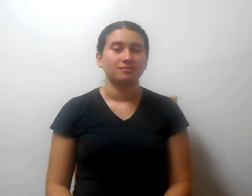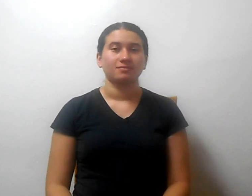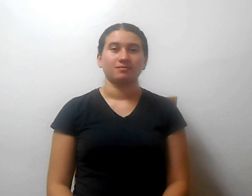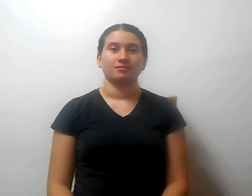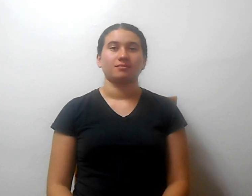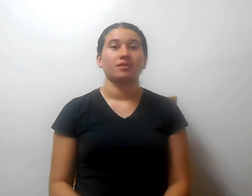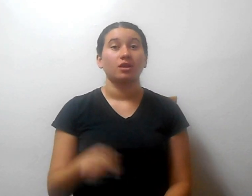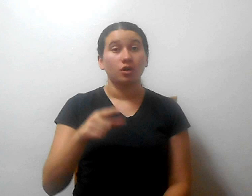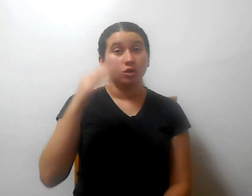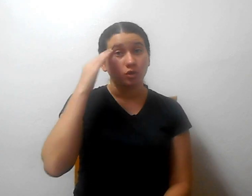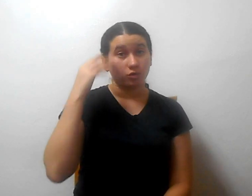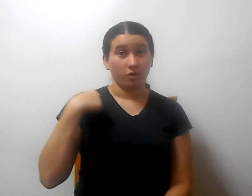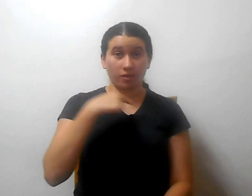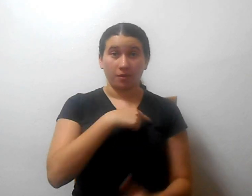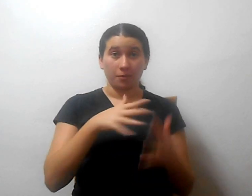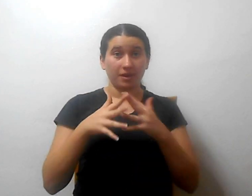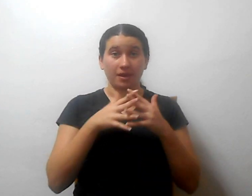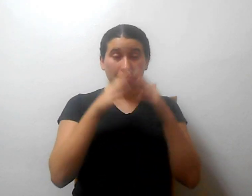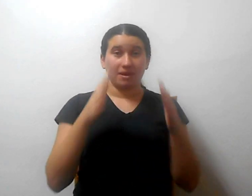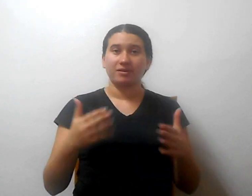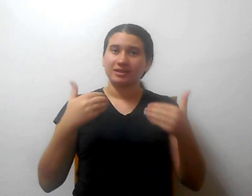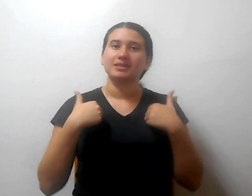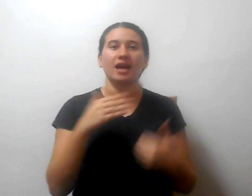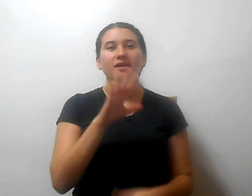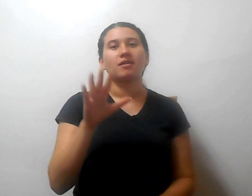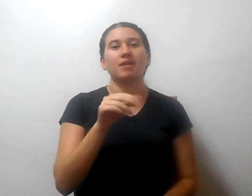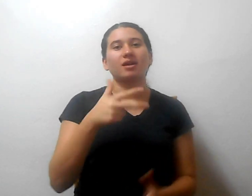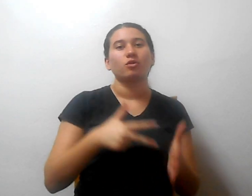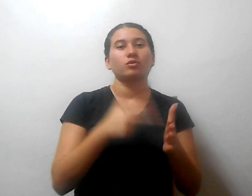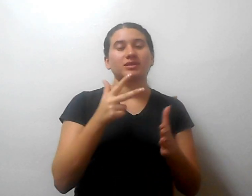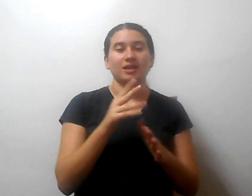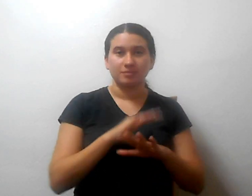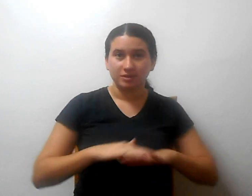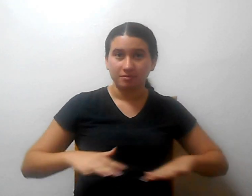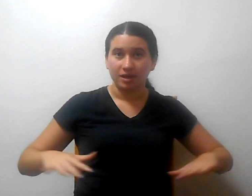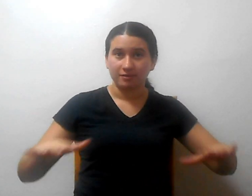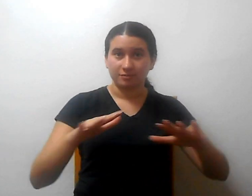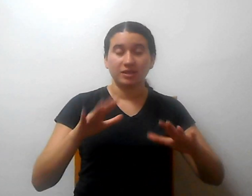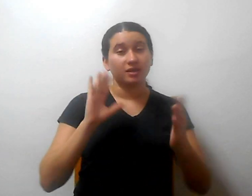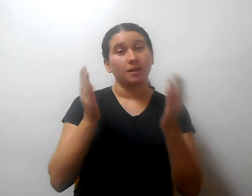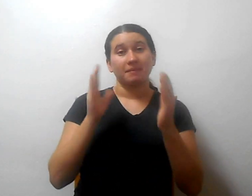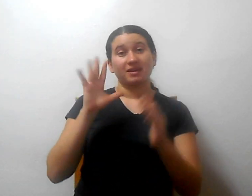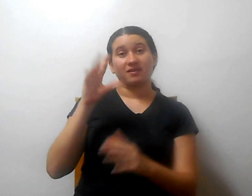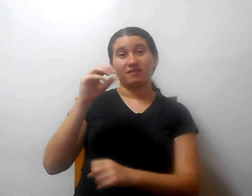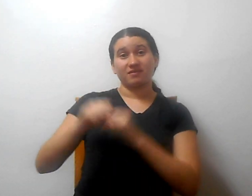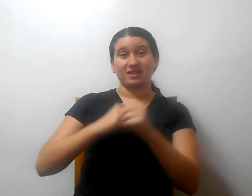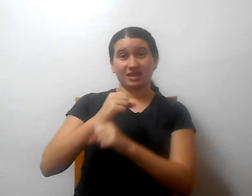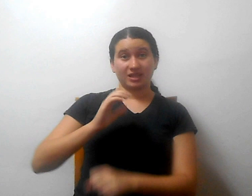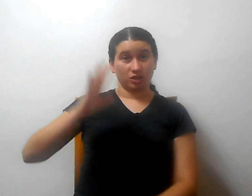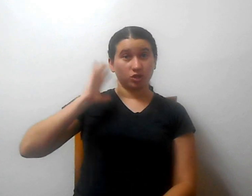Did you know that we Americans have about 3 times the amount of space we did 50 years ago? 3